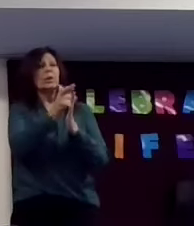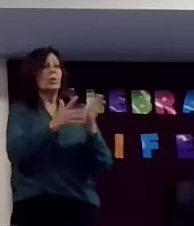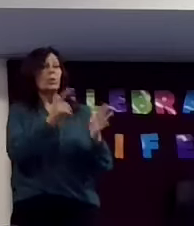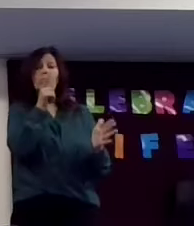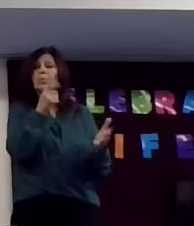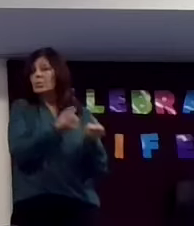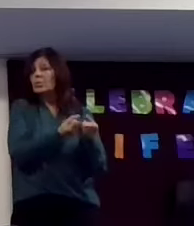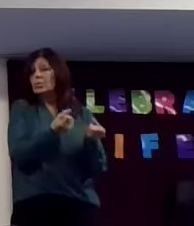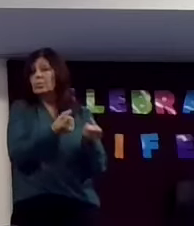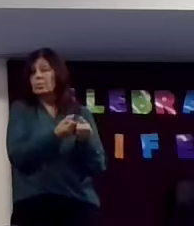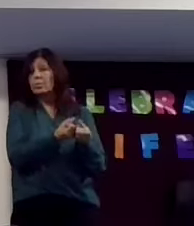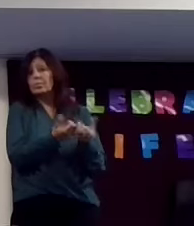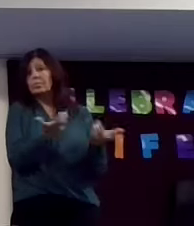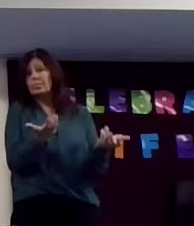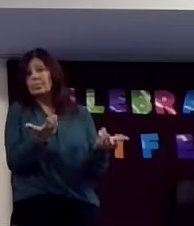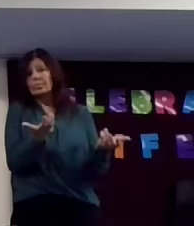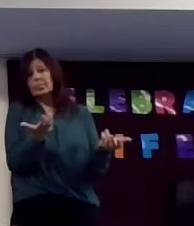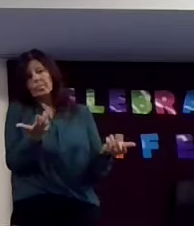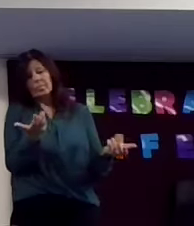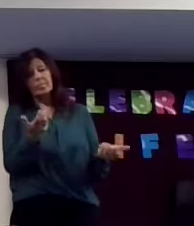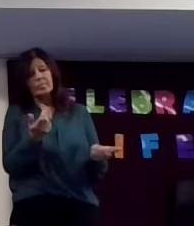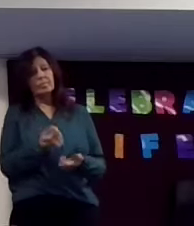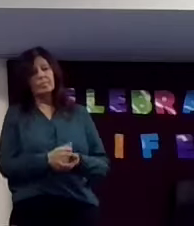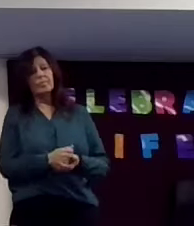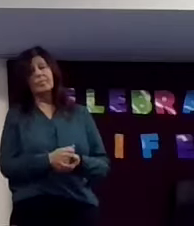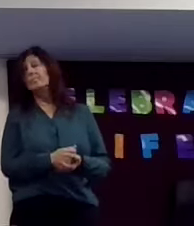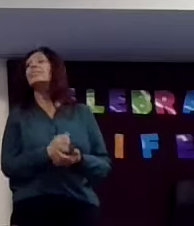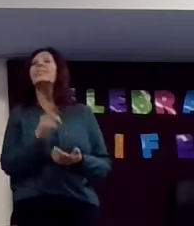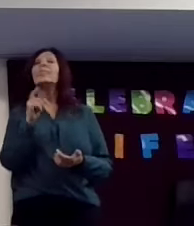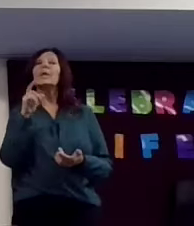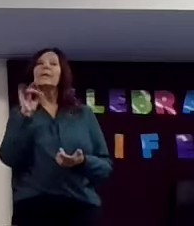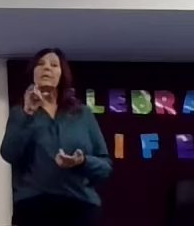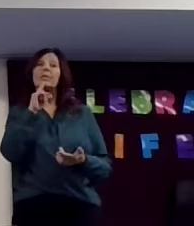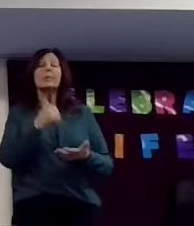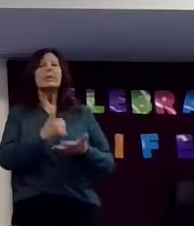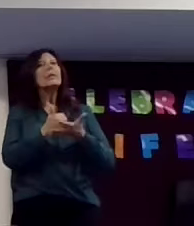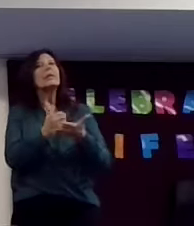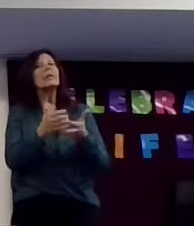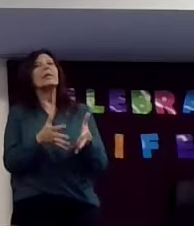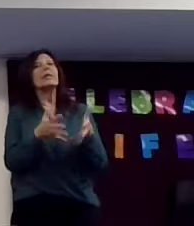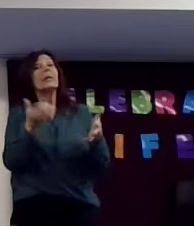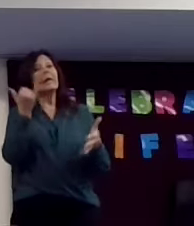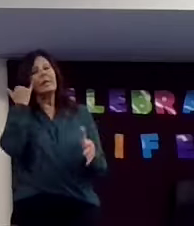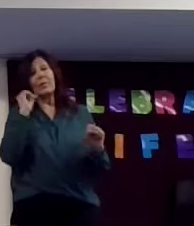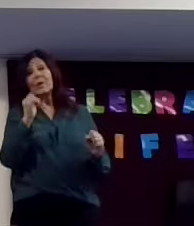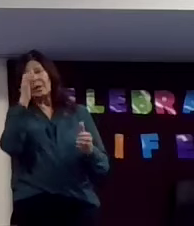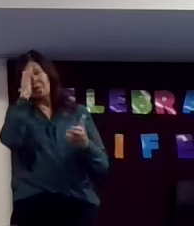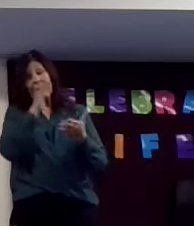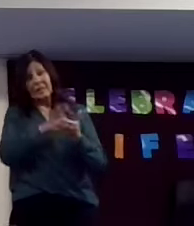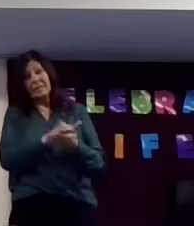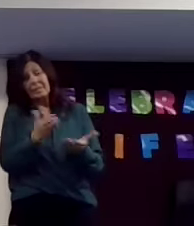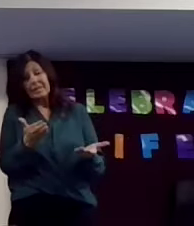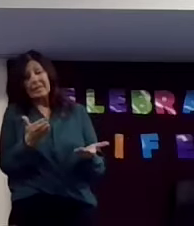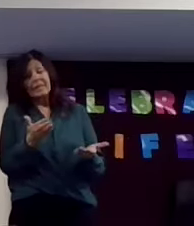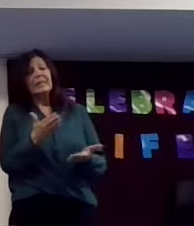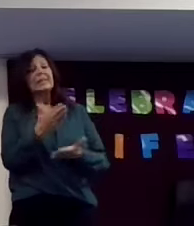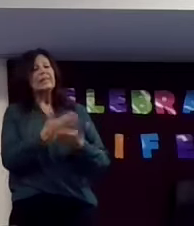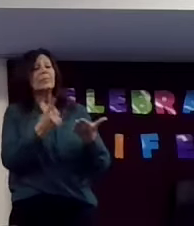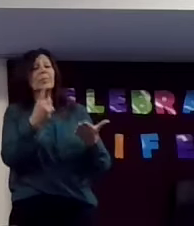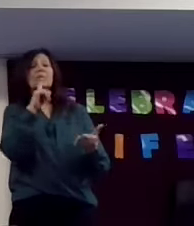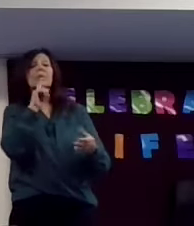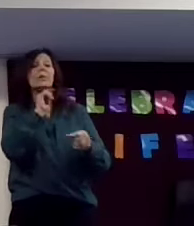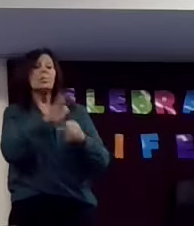are supportive, I mean, that actually, you know, goes a long way, if you can believe it. I mean, as somebody